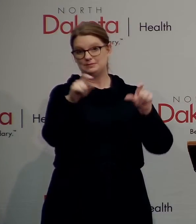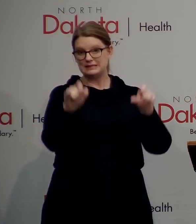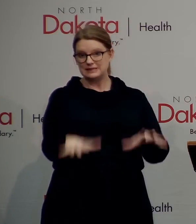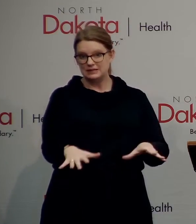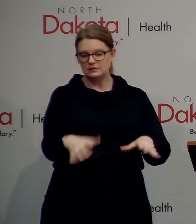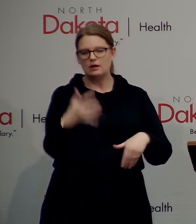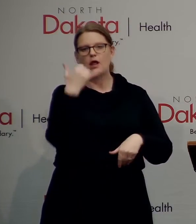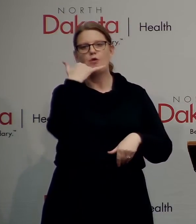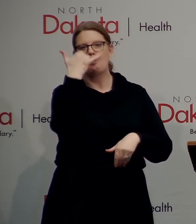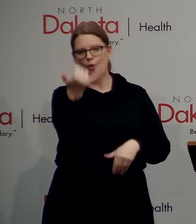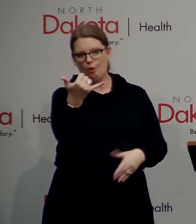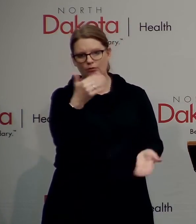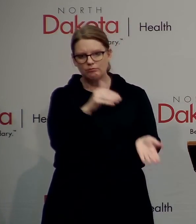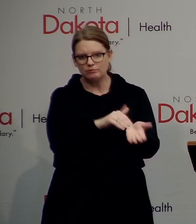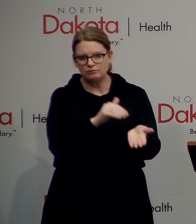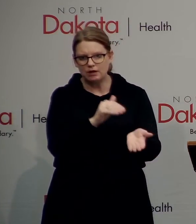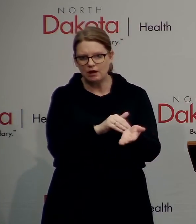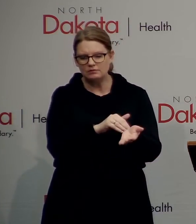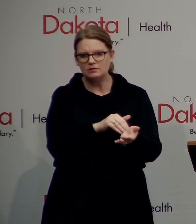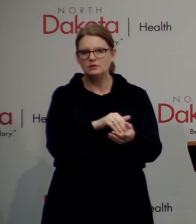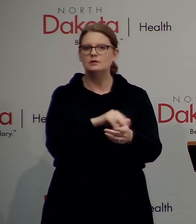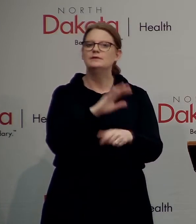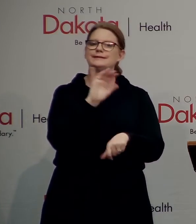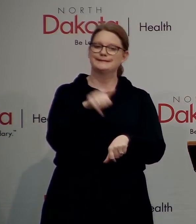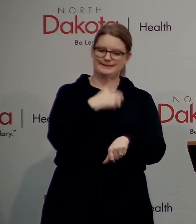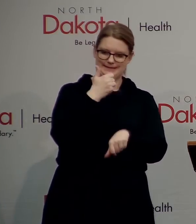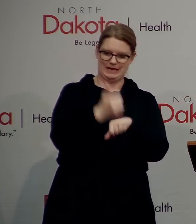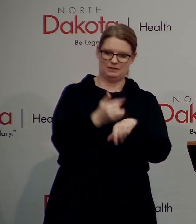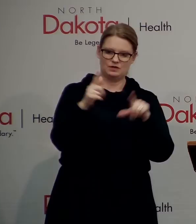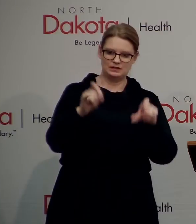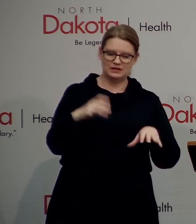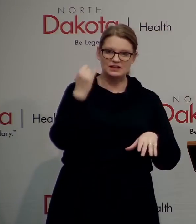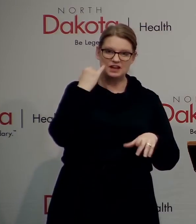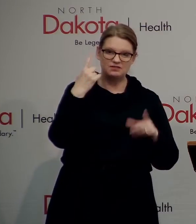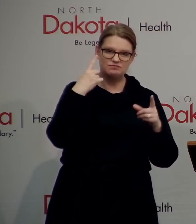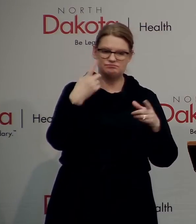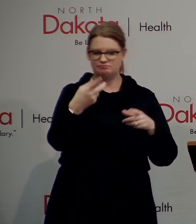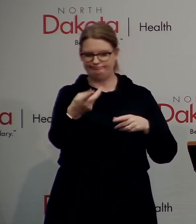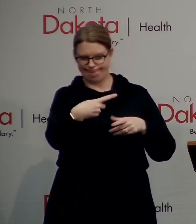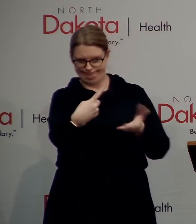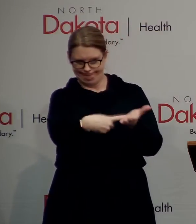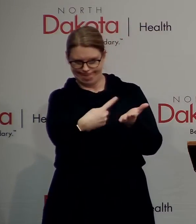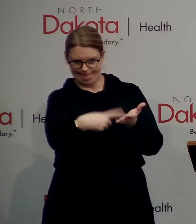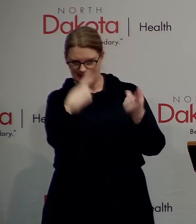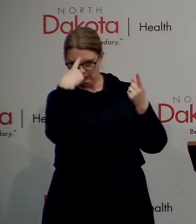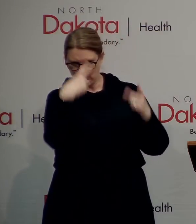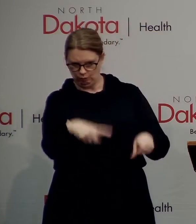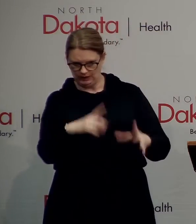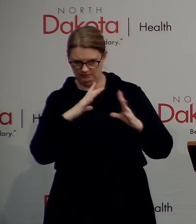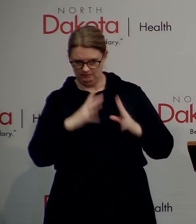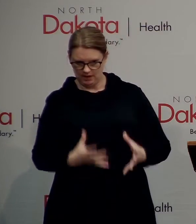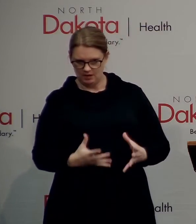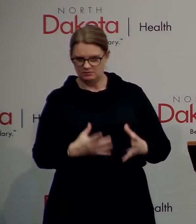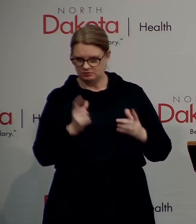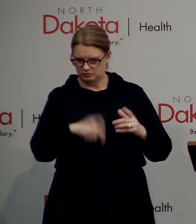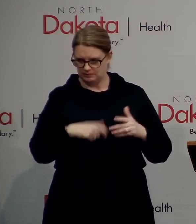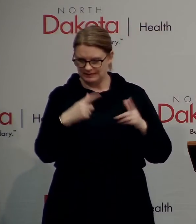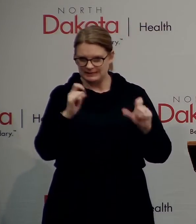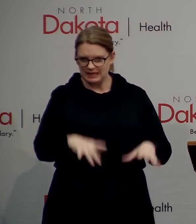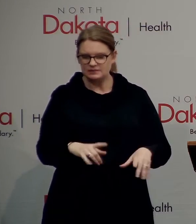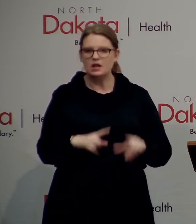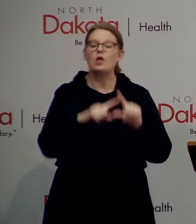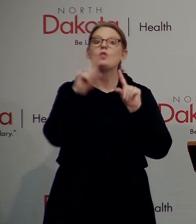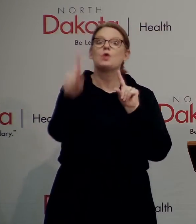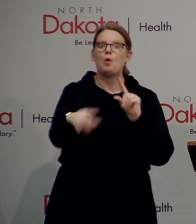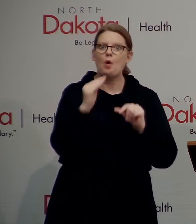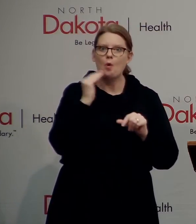your provider, arrange for testing if you agree that it's the right thing to do, then go home.